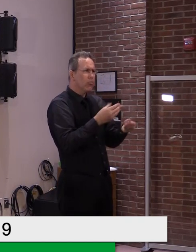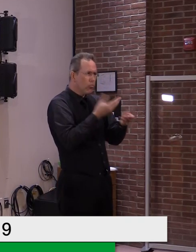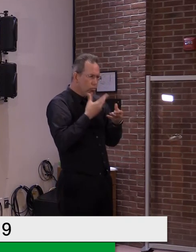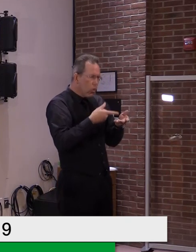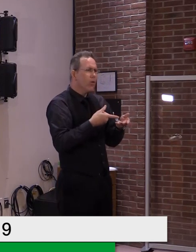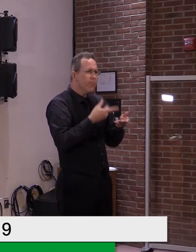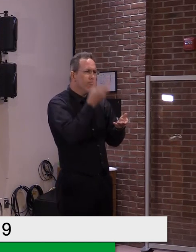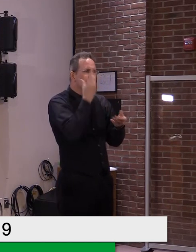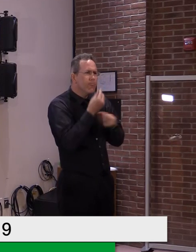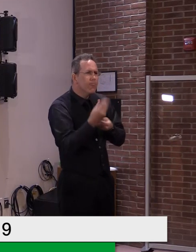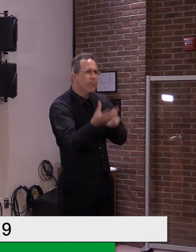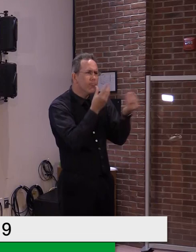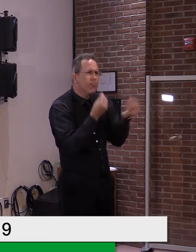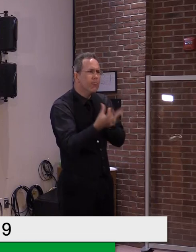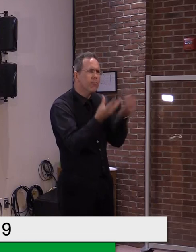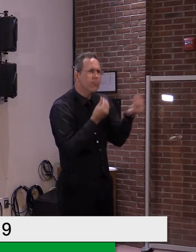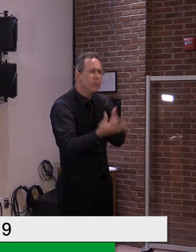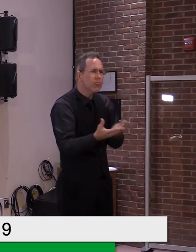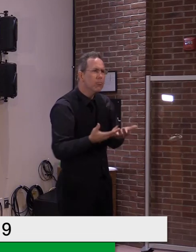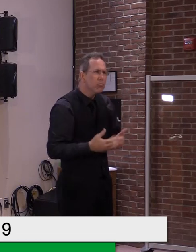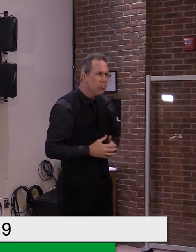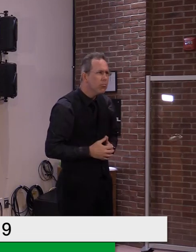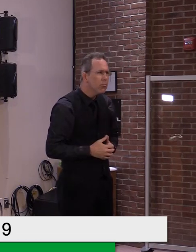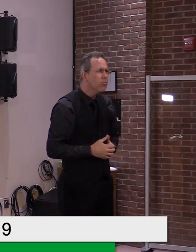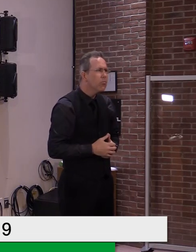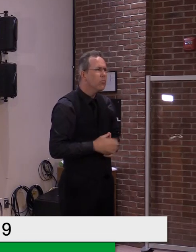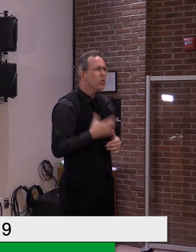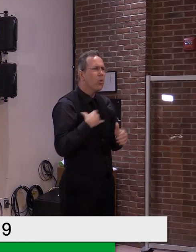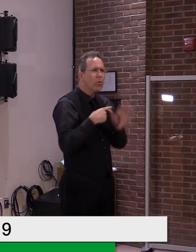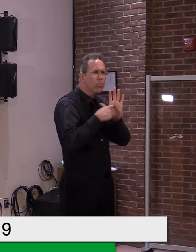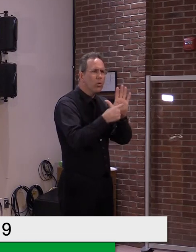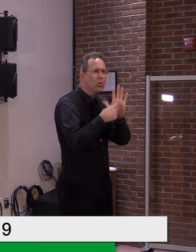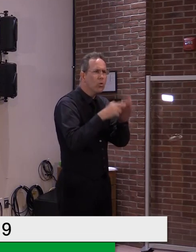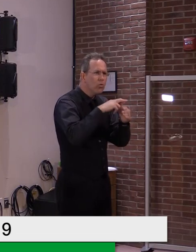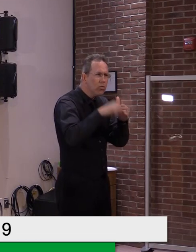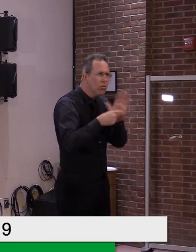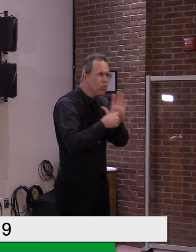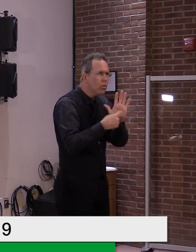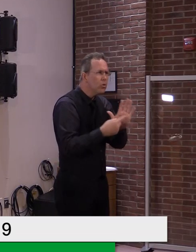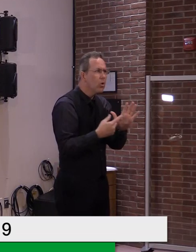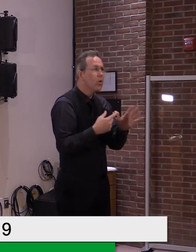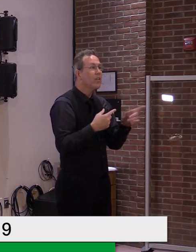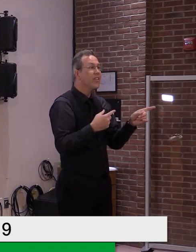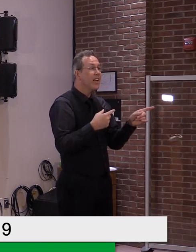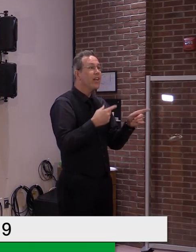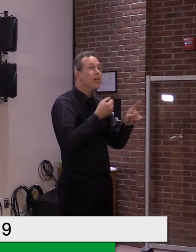the other day. We got a press release out right away in terms of those 3 cases. So,